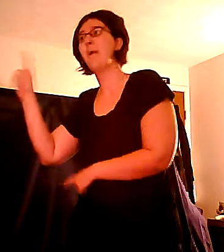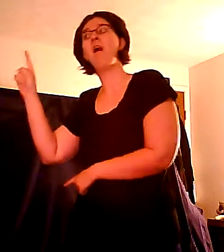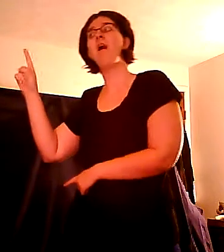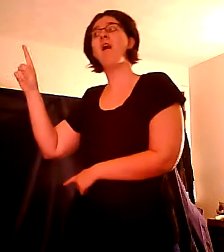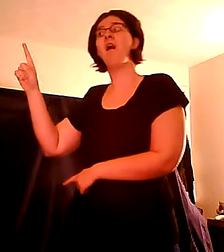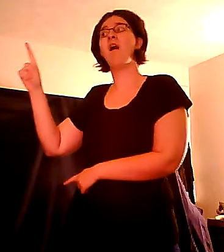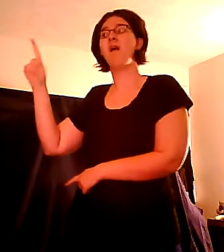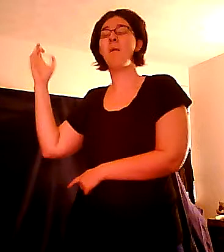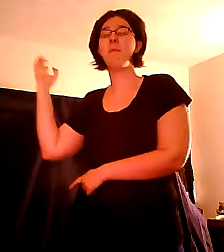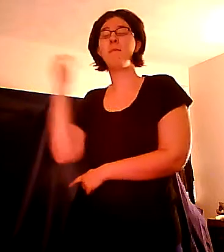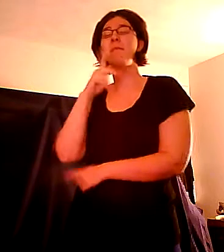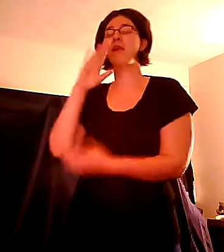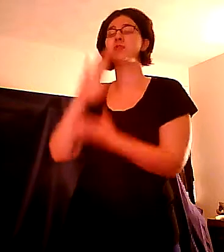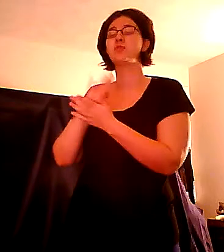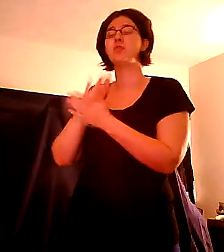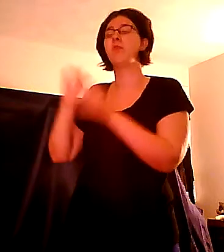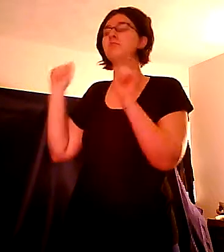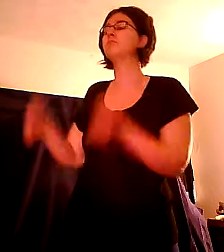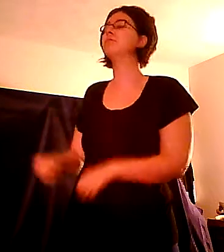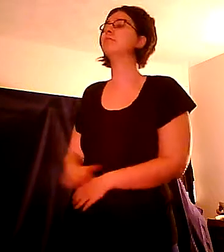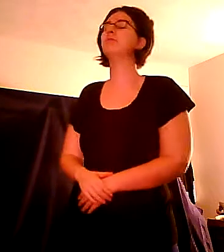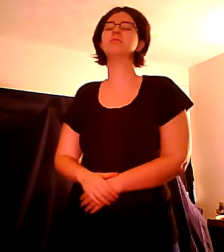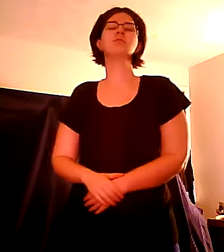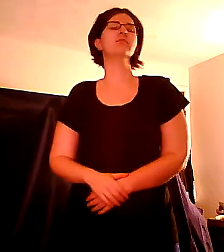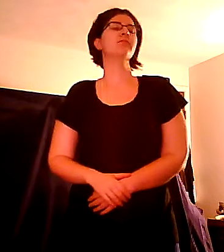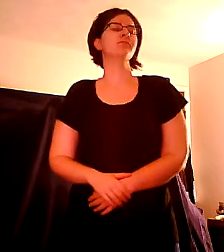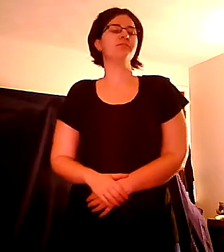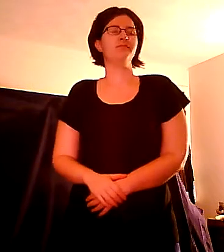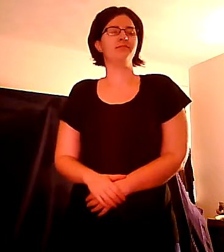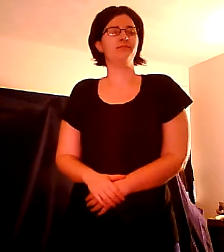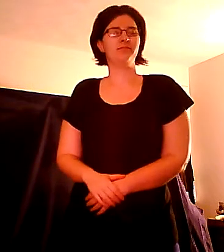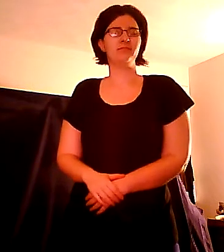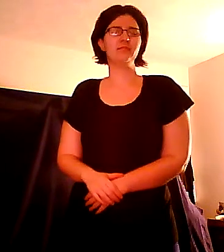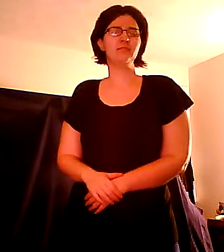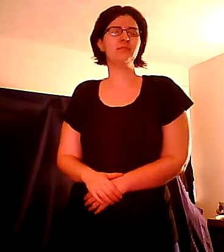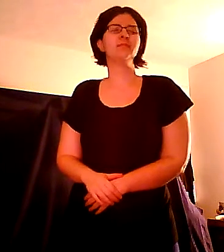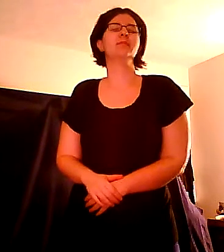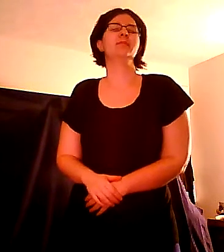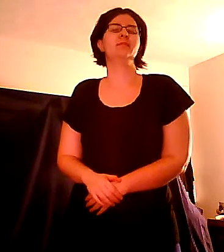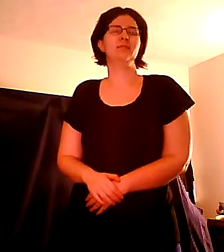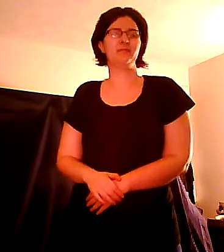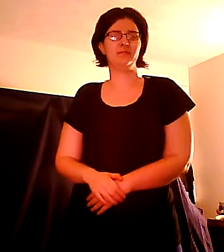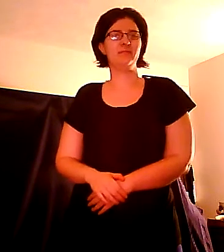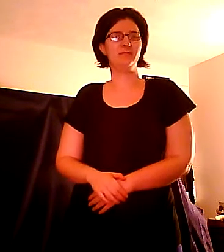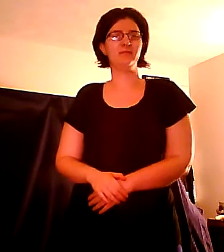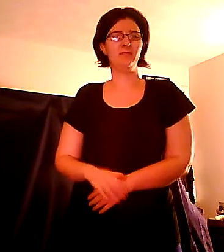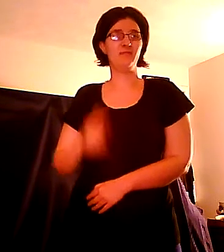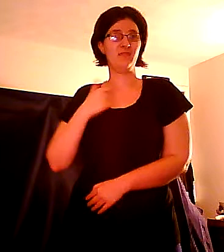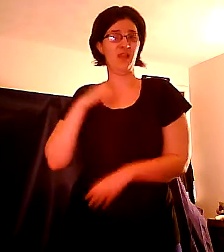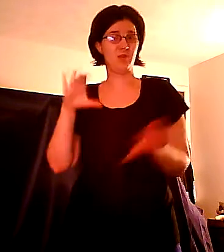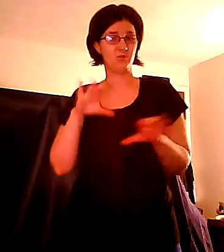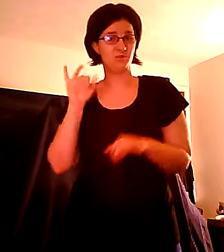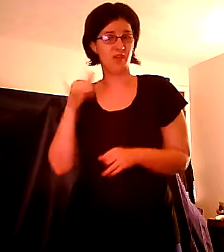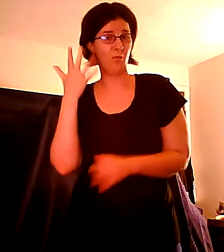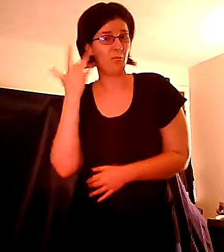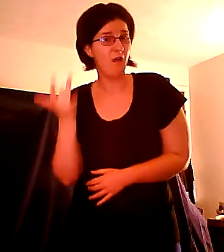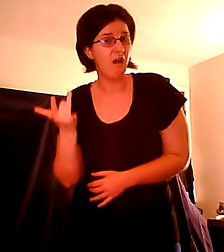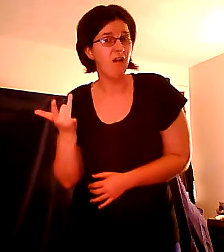rest of his life. So he figured out, well, he said, okay, you'll go to school after the ceremony. I